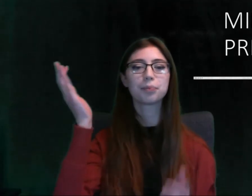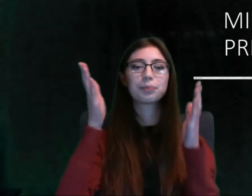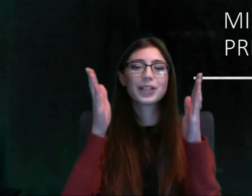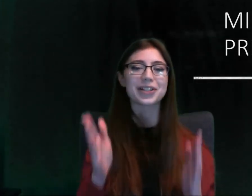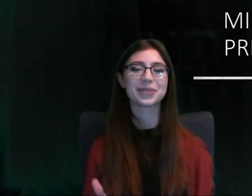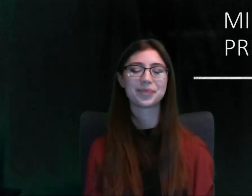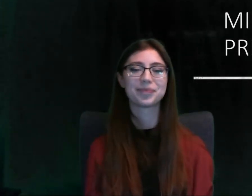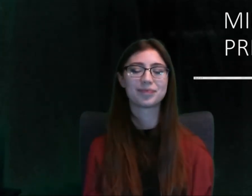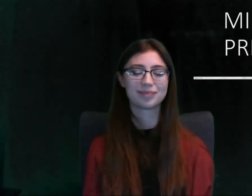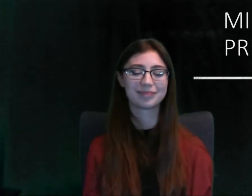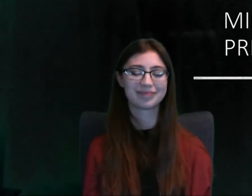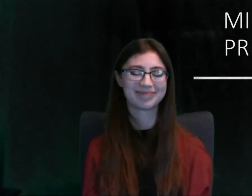preacher.